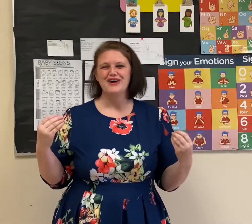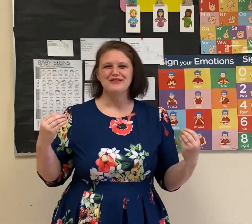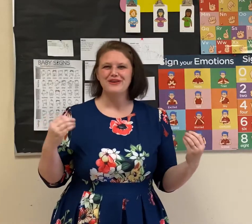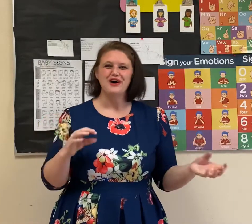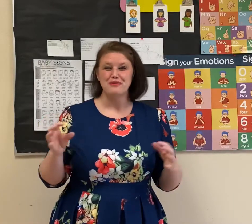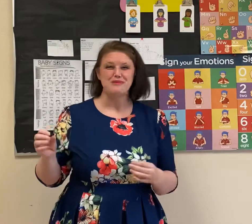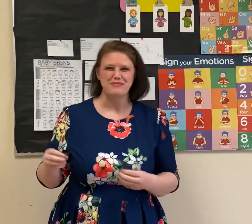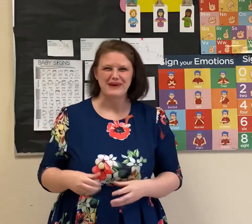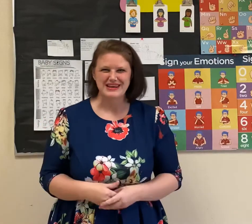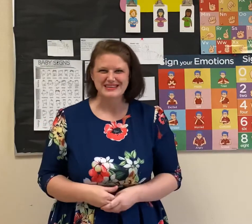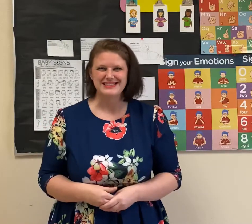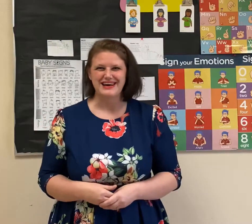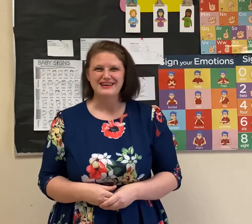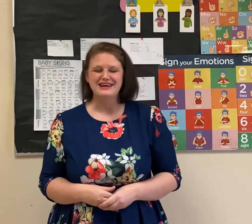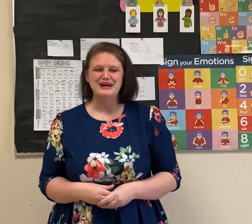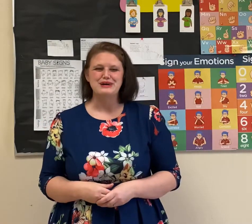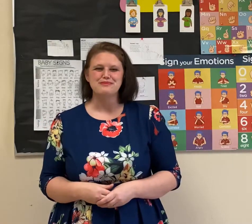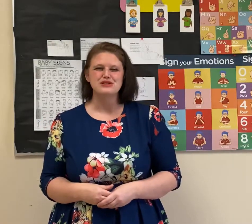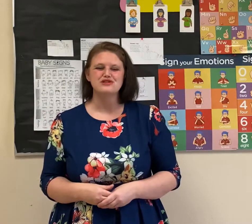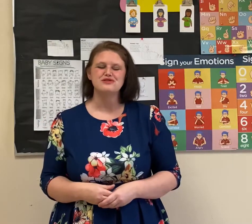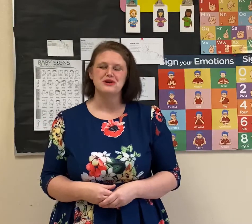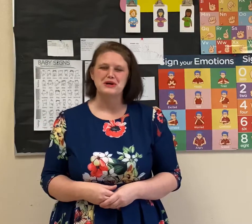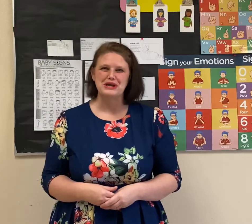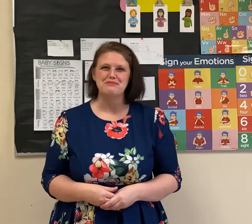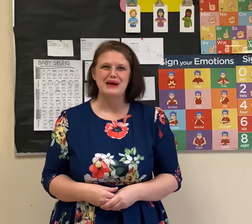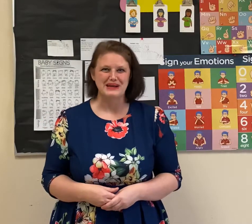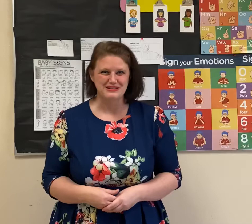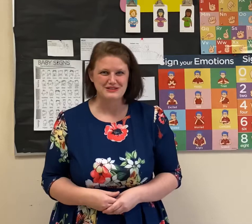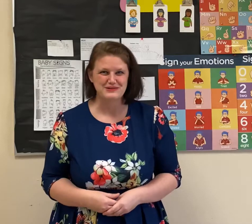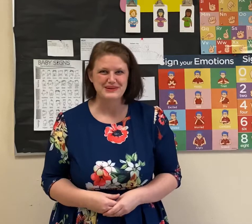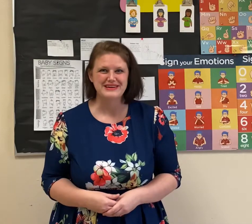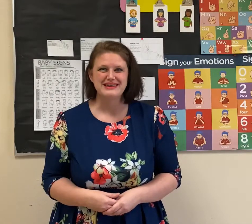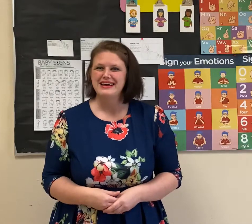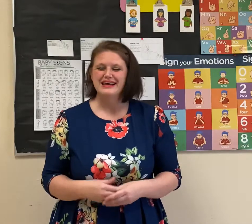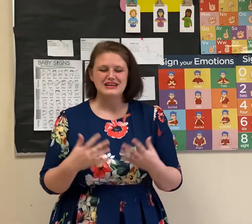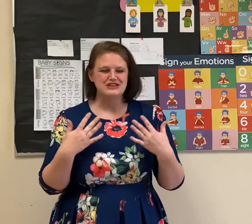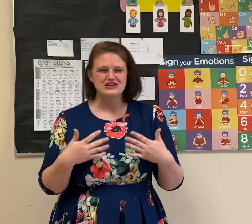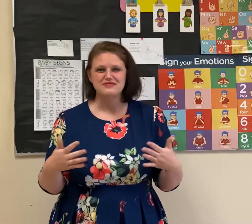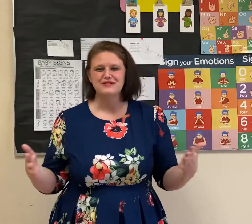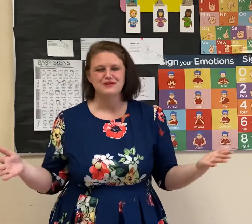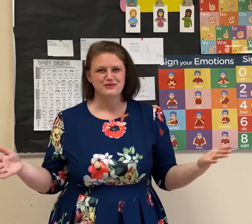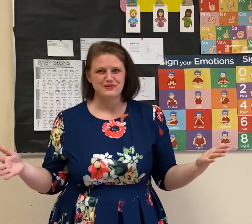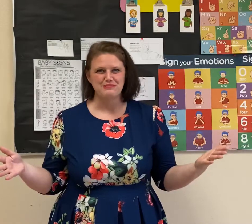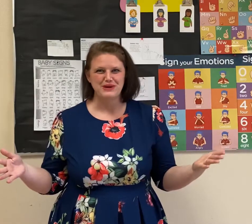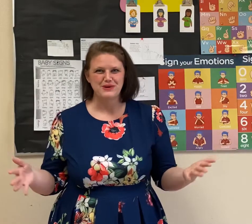not remember ASL. Once you start getting back into it, it just flows from you.